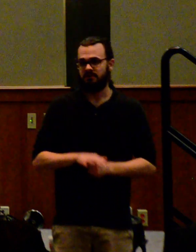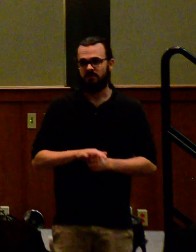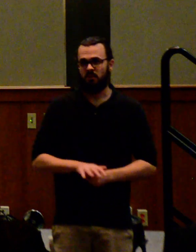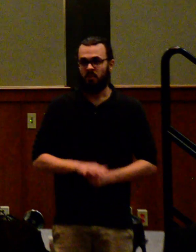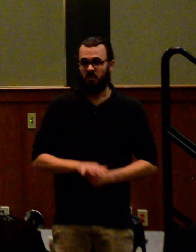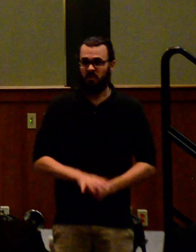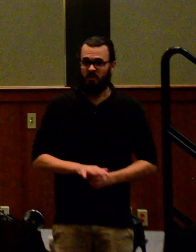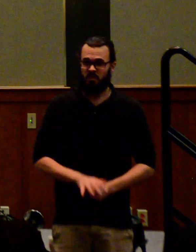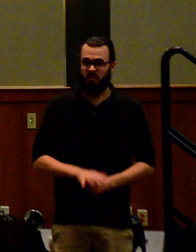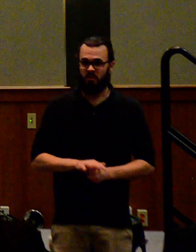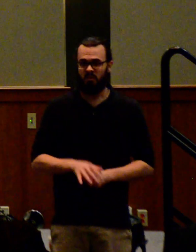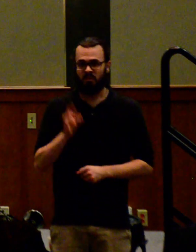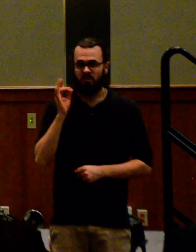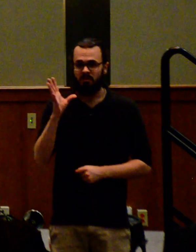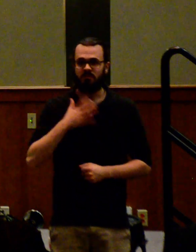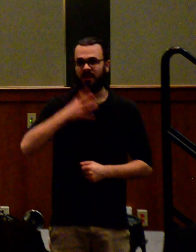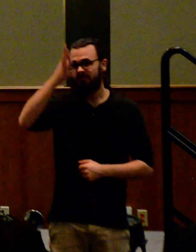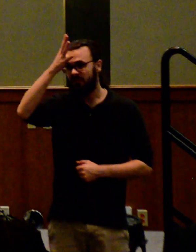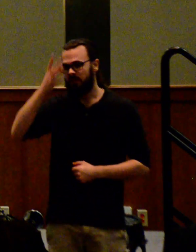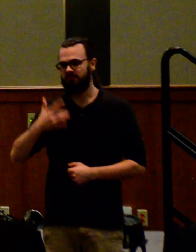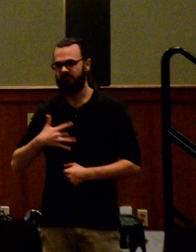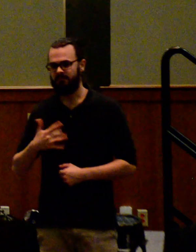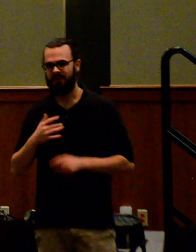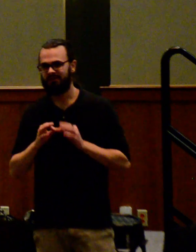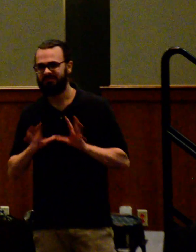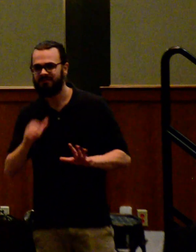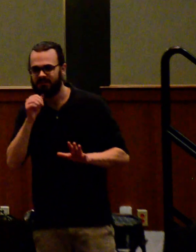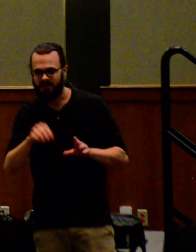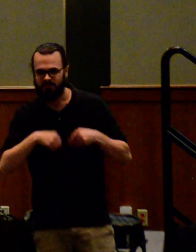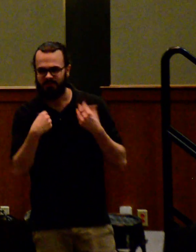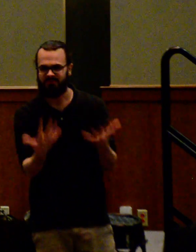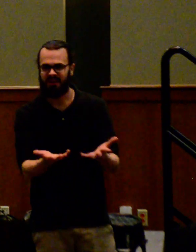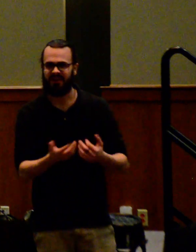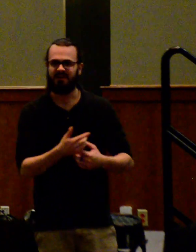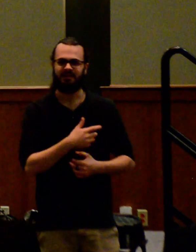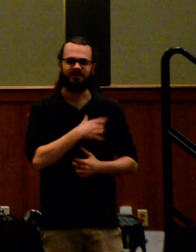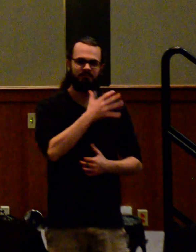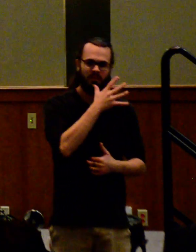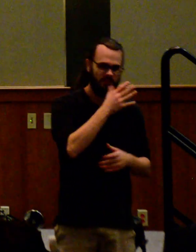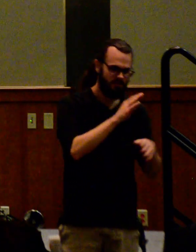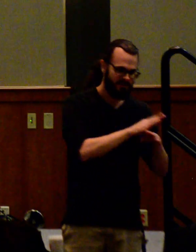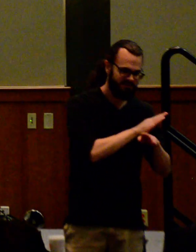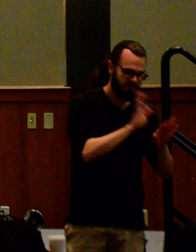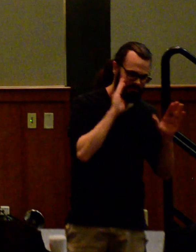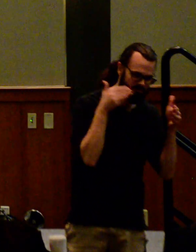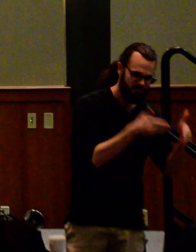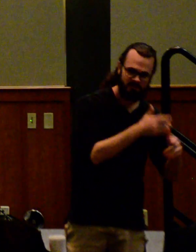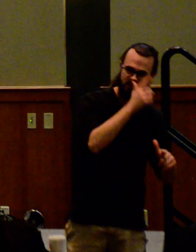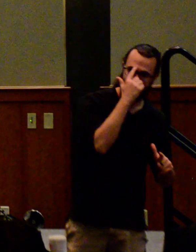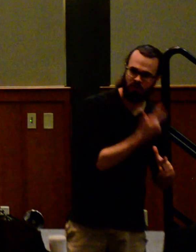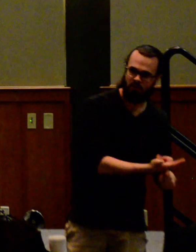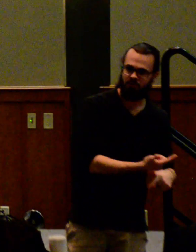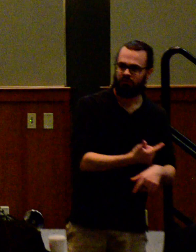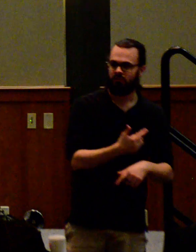wasn't providing enough for the family, and my mom couldn't help because she had to look after my brother, I thought